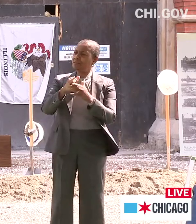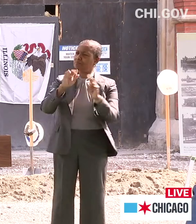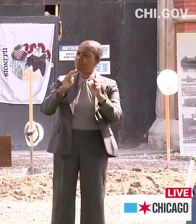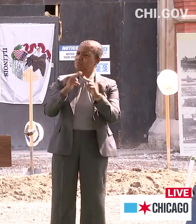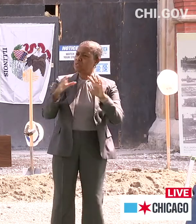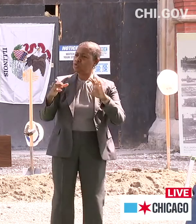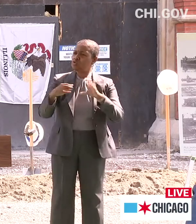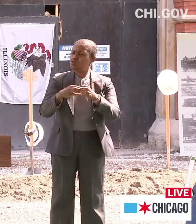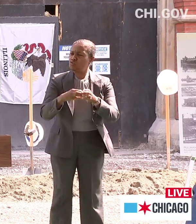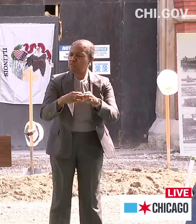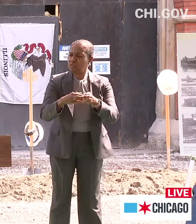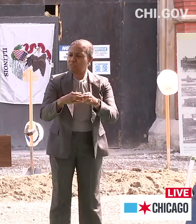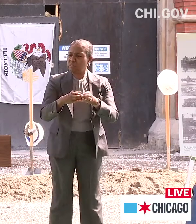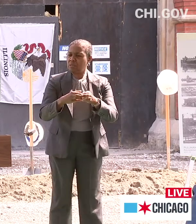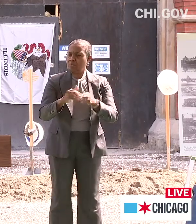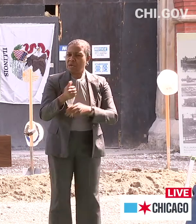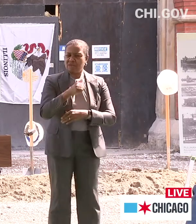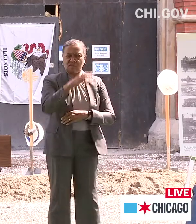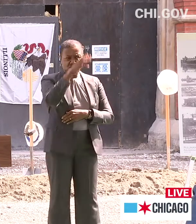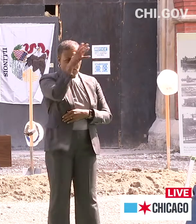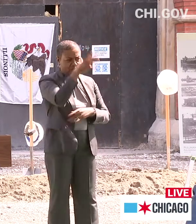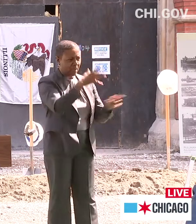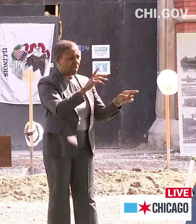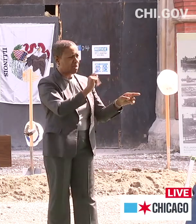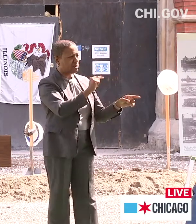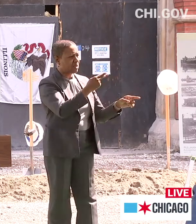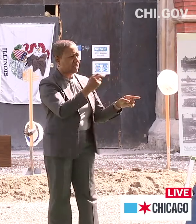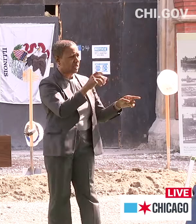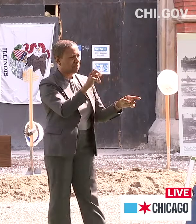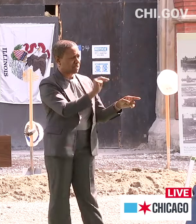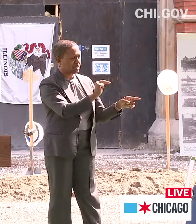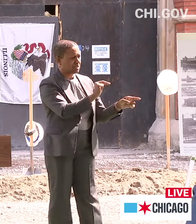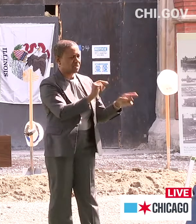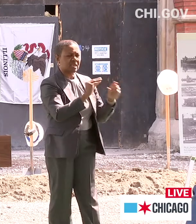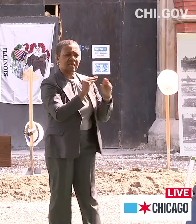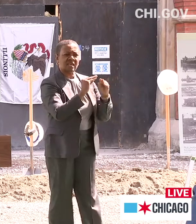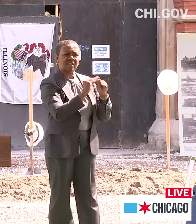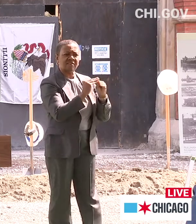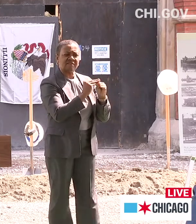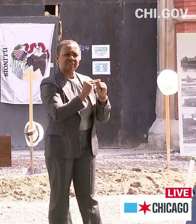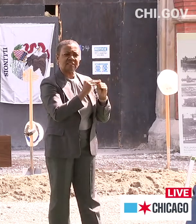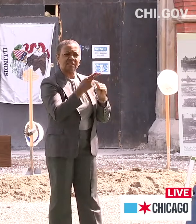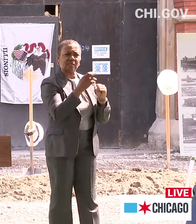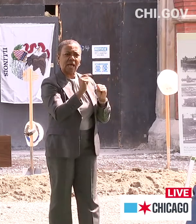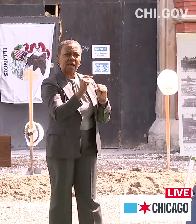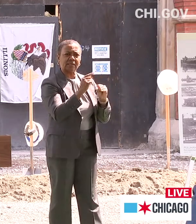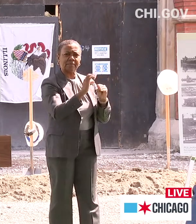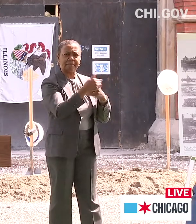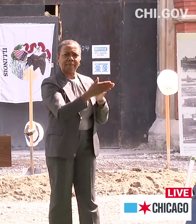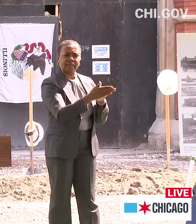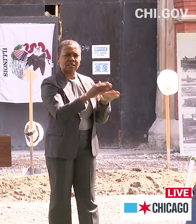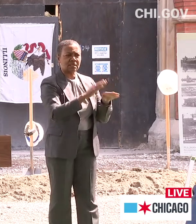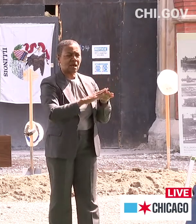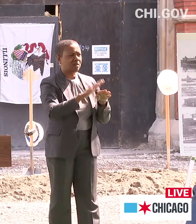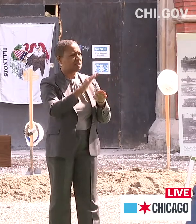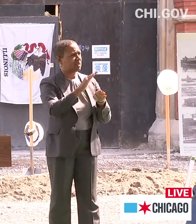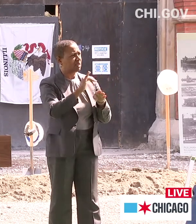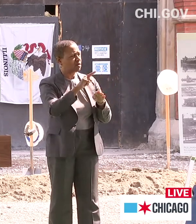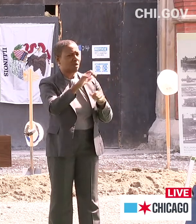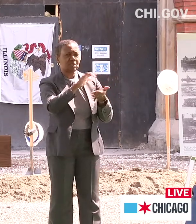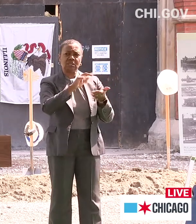other grandpa, my grandpa Thompson, fixed hot boxes on the Illinois Central Railroad in